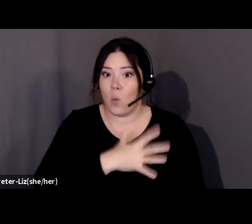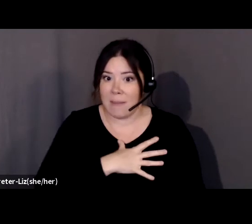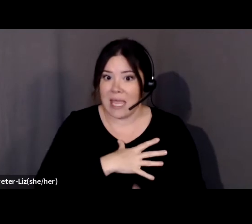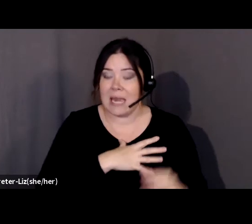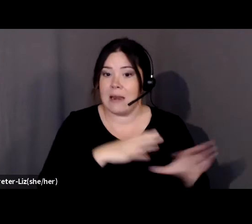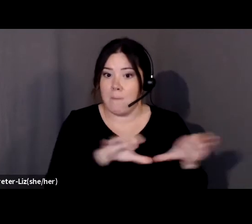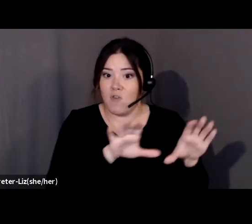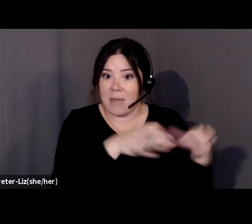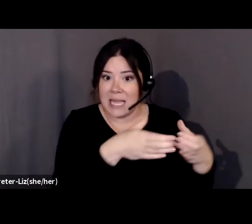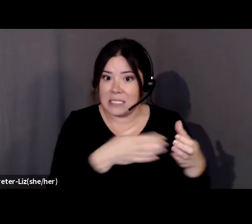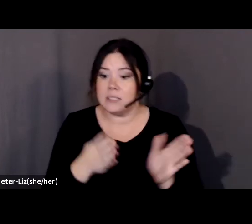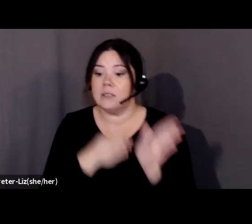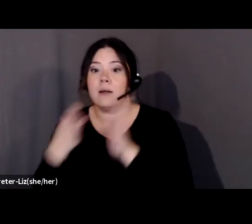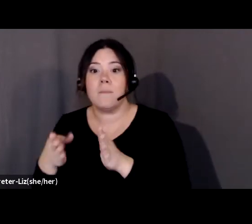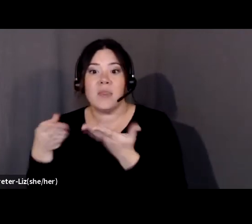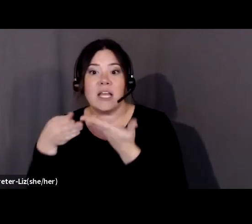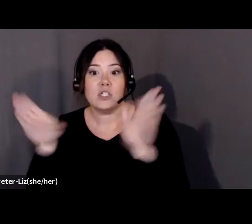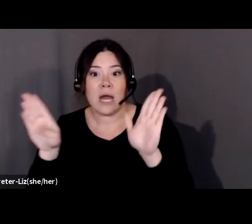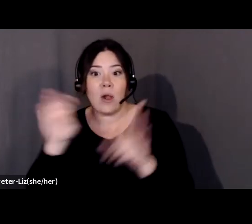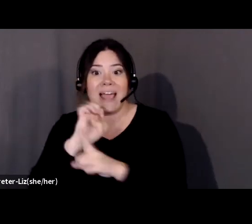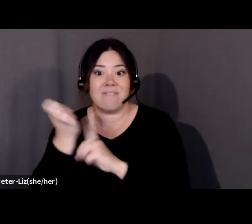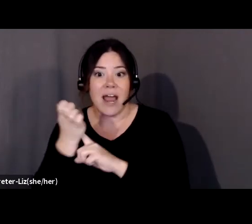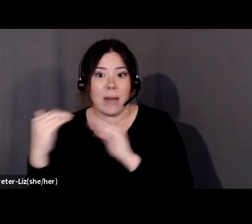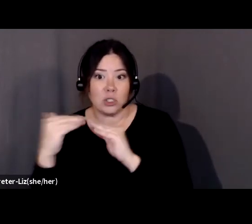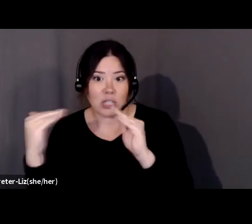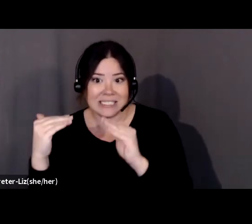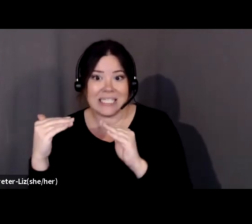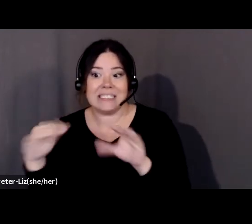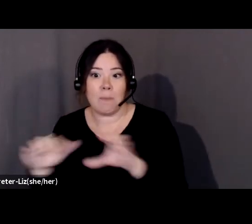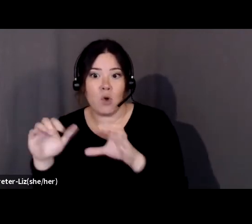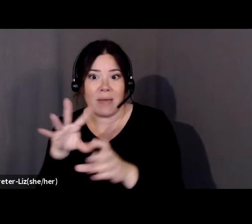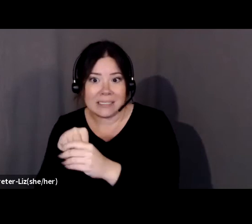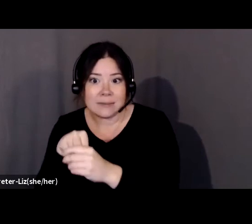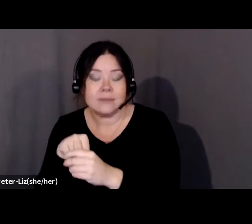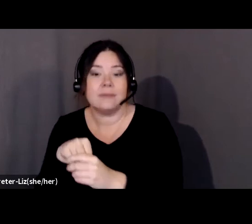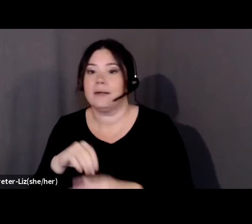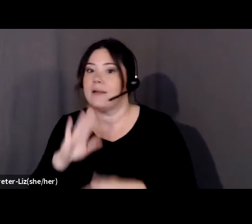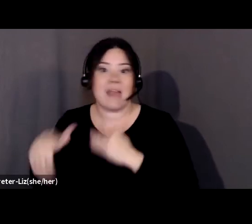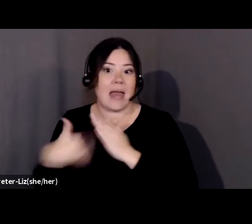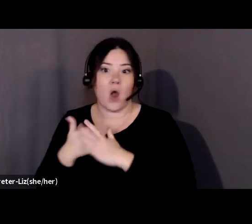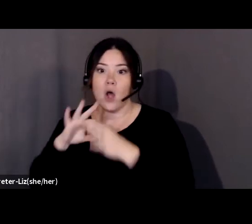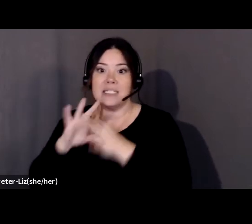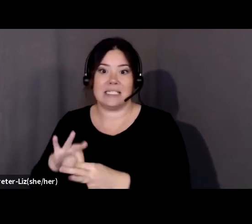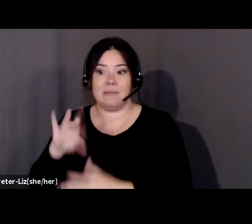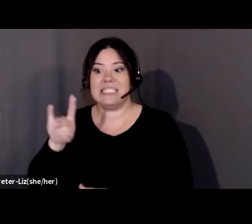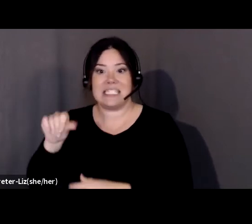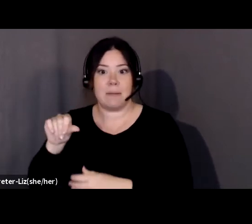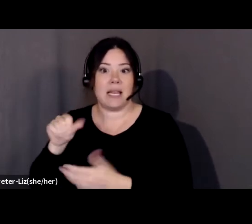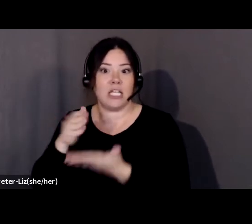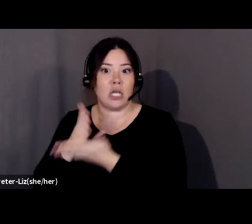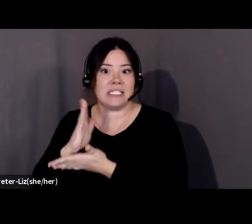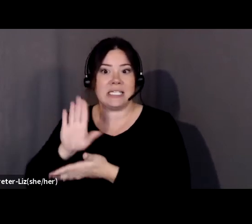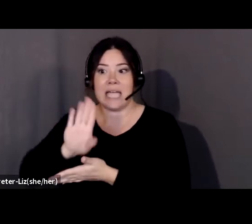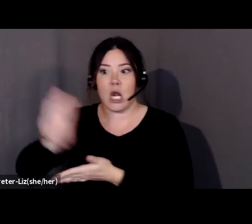general environmental justice movement, all ties into disability justice and her own personal experience. And